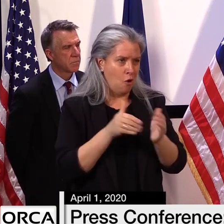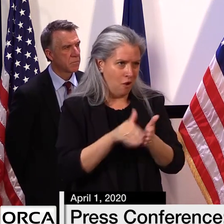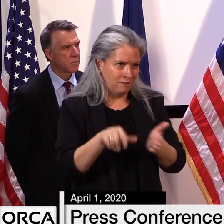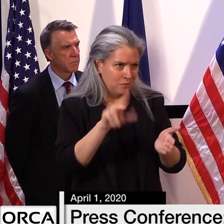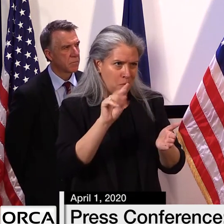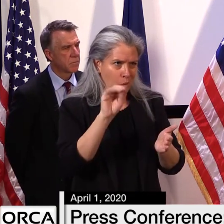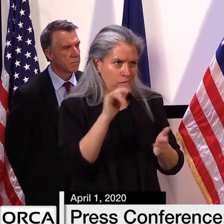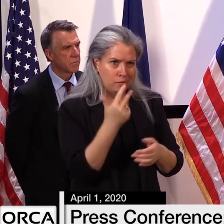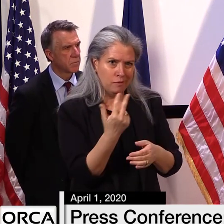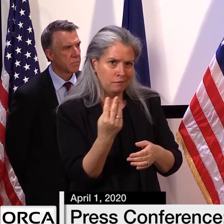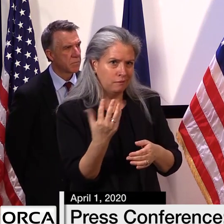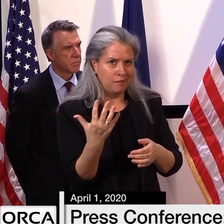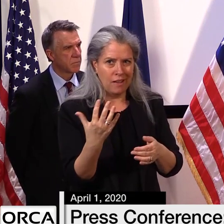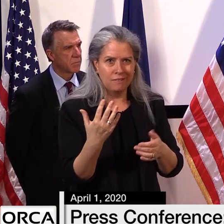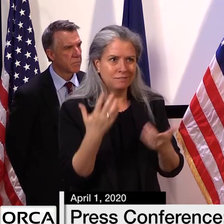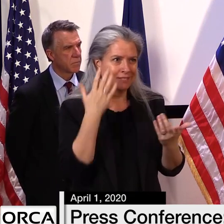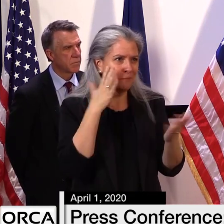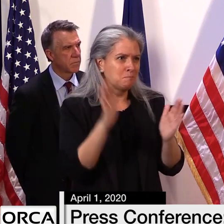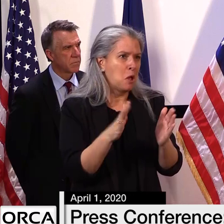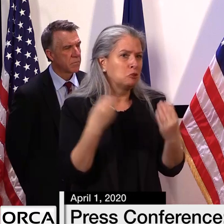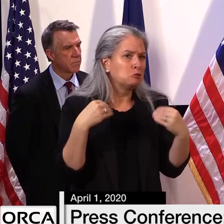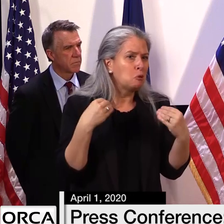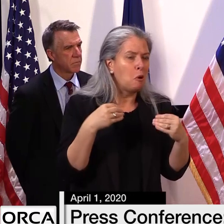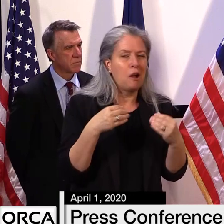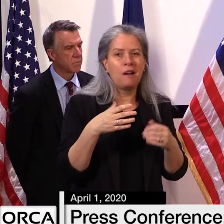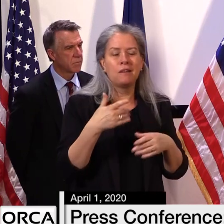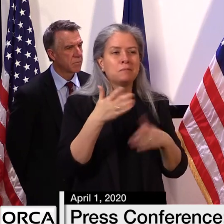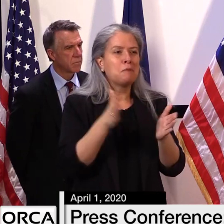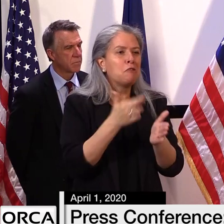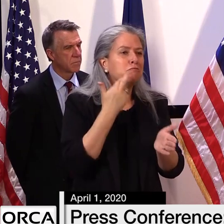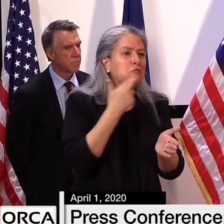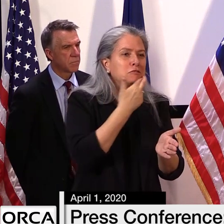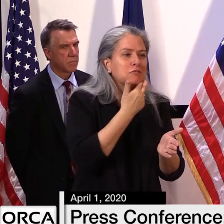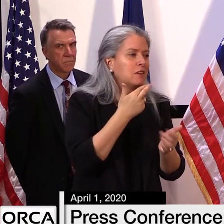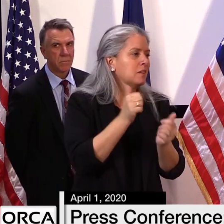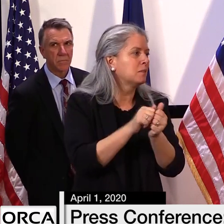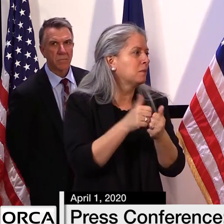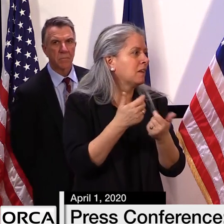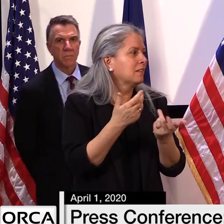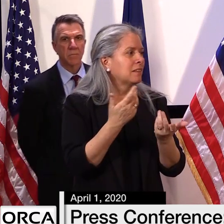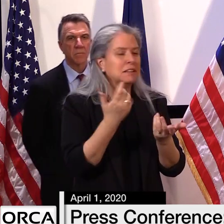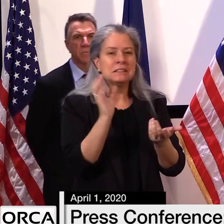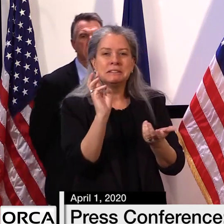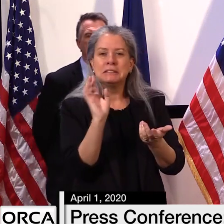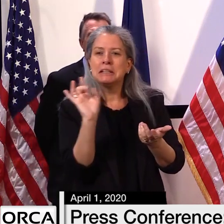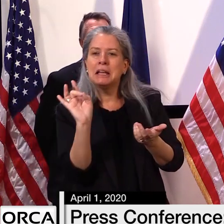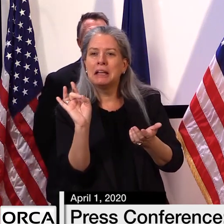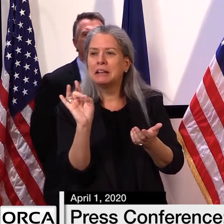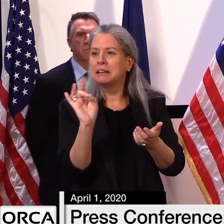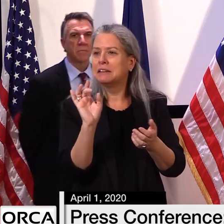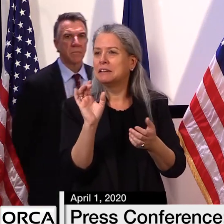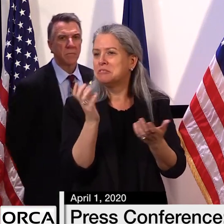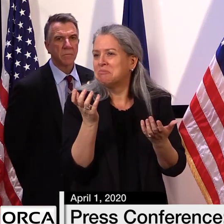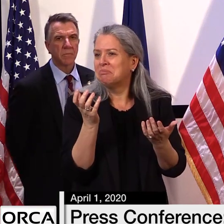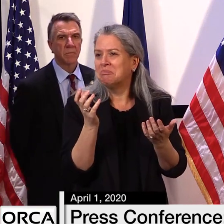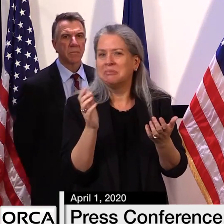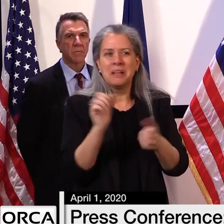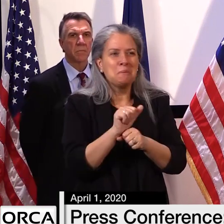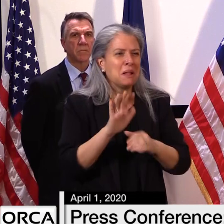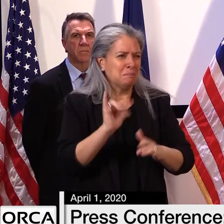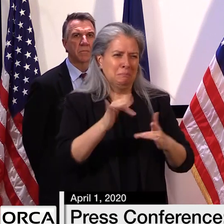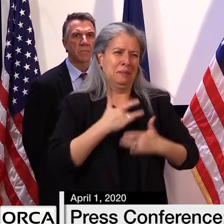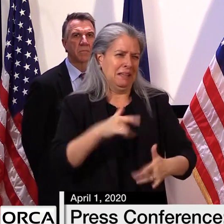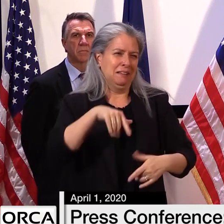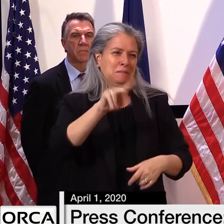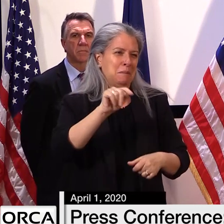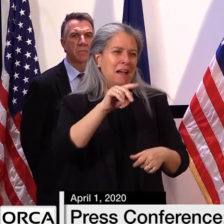or four or five. It's a country store. It's a small restaurant with, let's say, six or eight employees. It's a